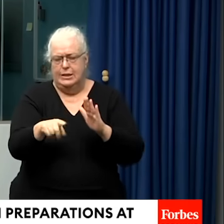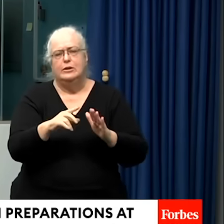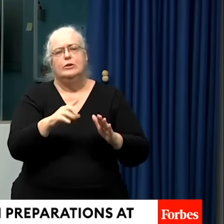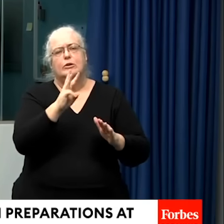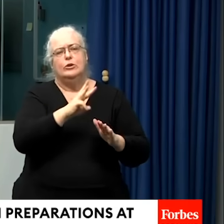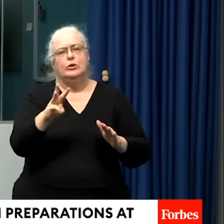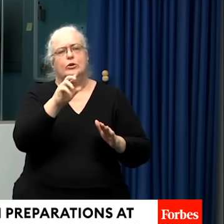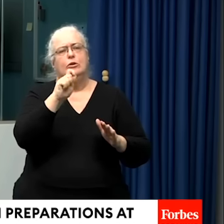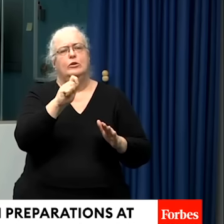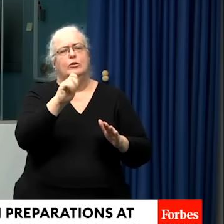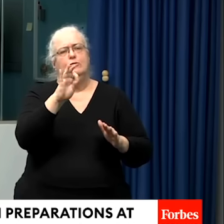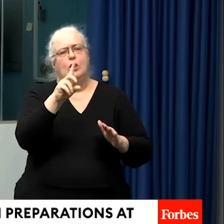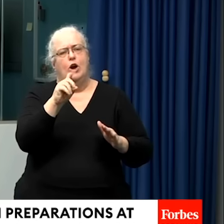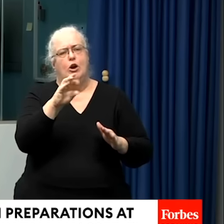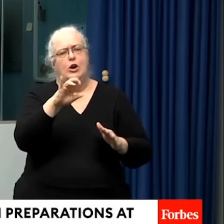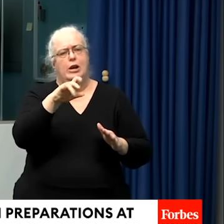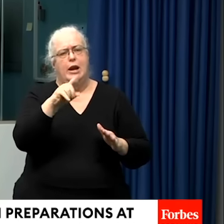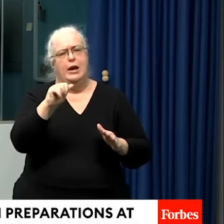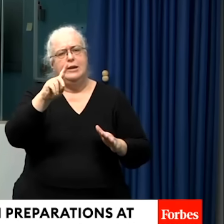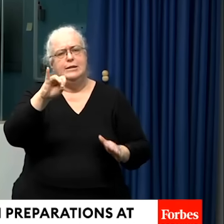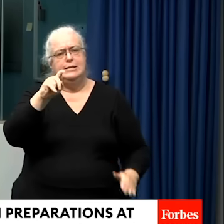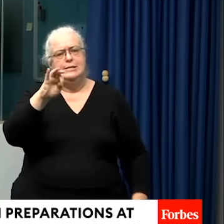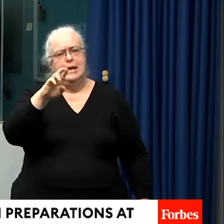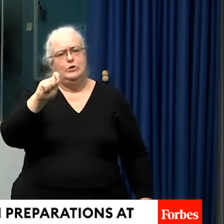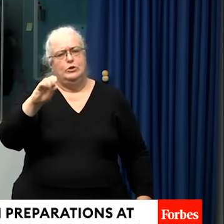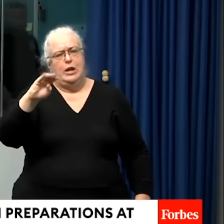website, floridadisaster.org. But also you can have